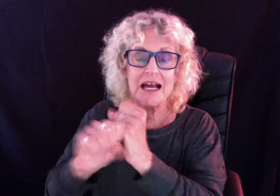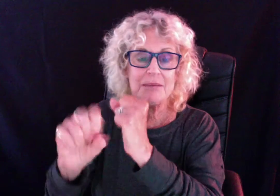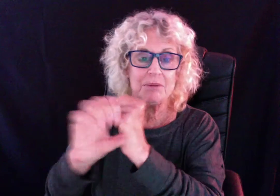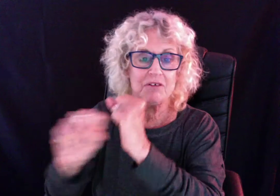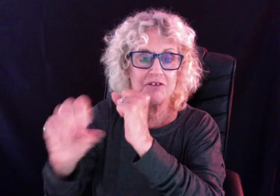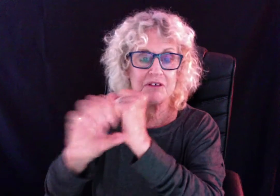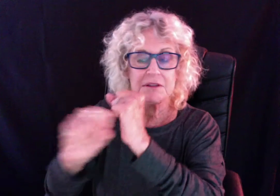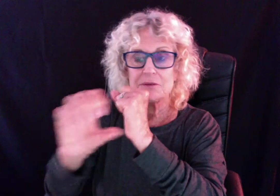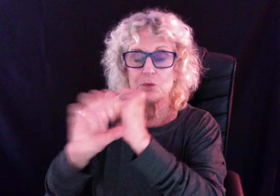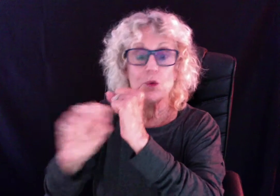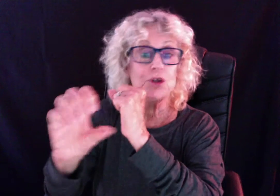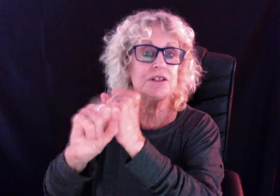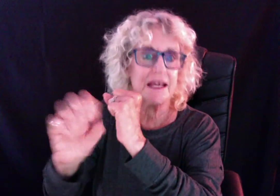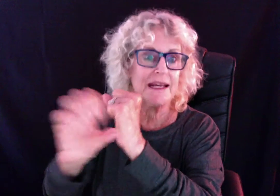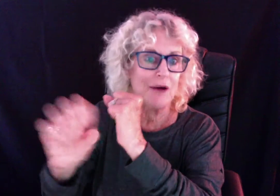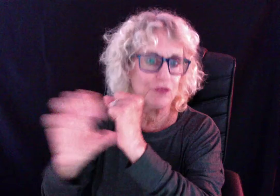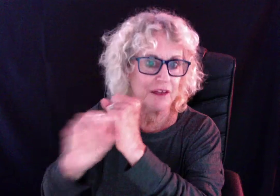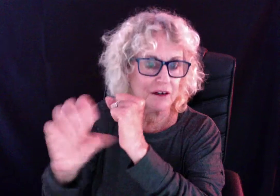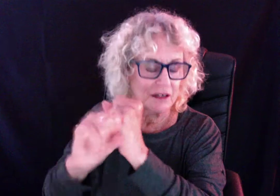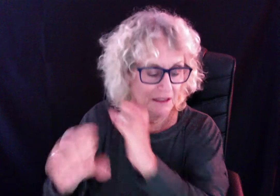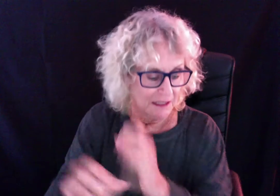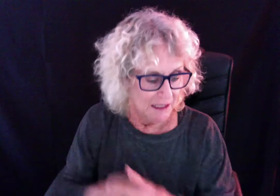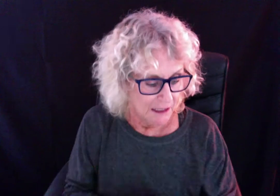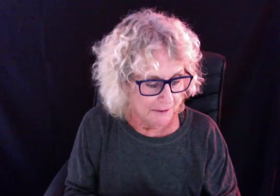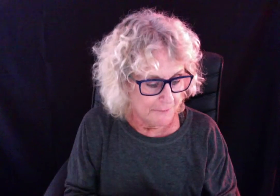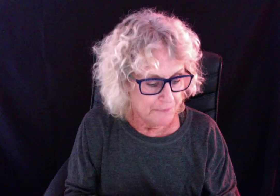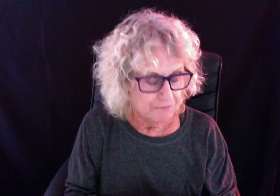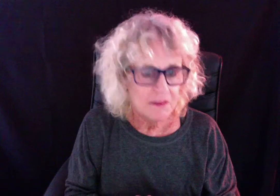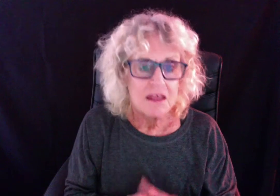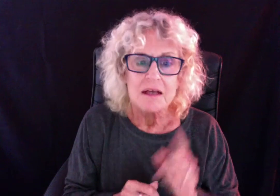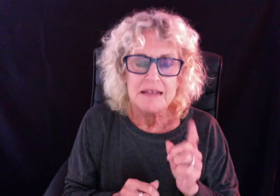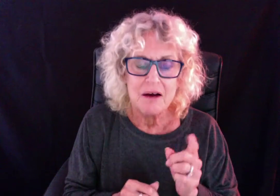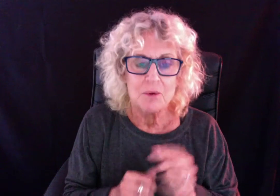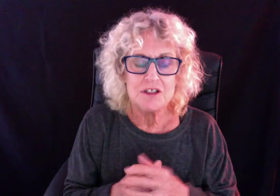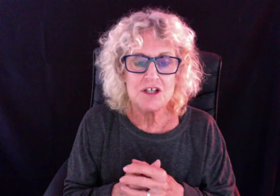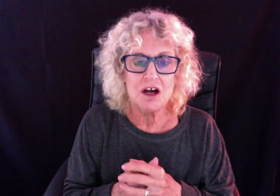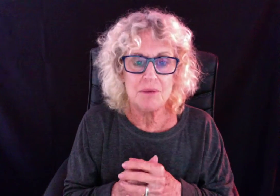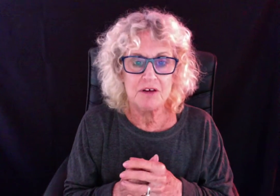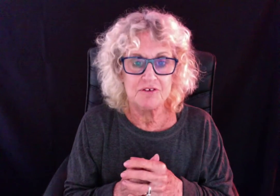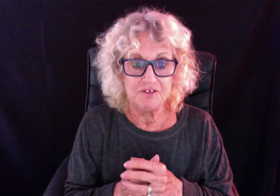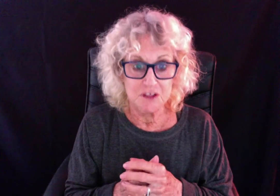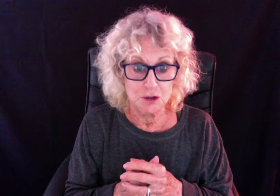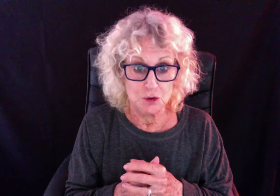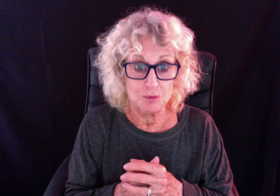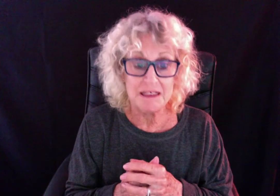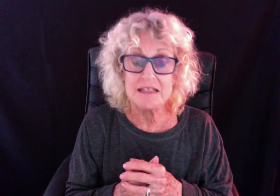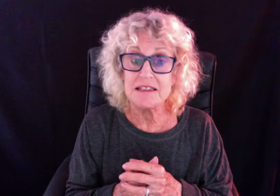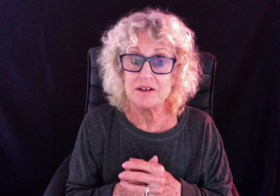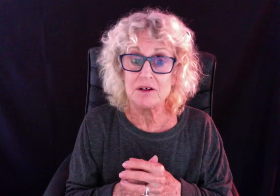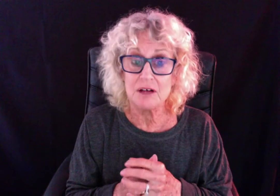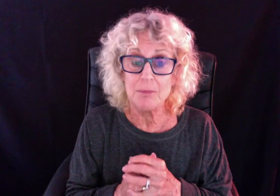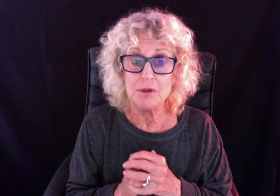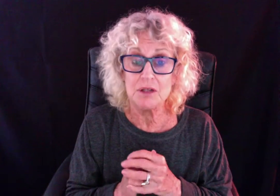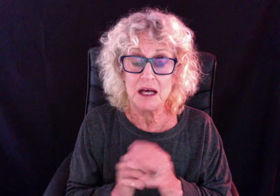type of word getting out there. Now, I want to talk about few because there are a couple